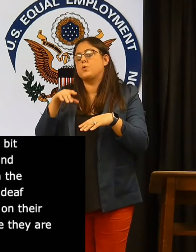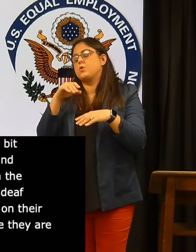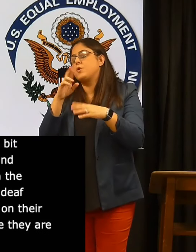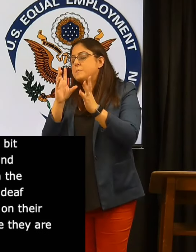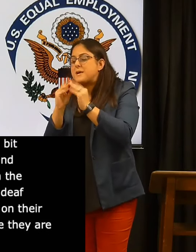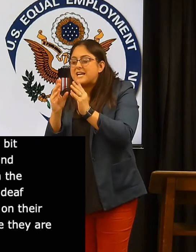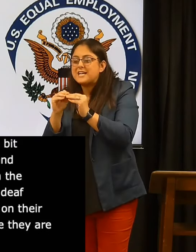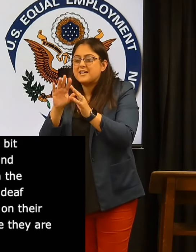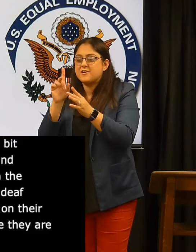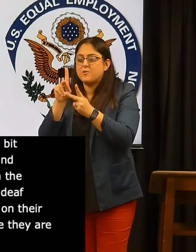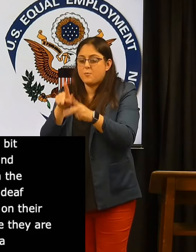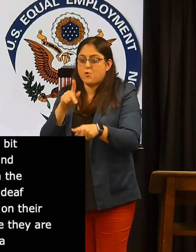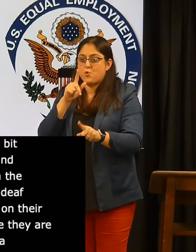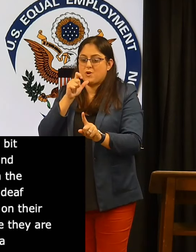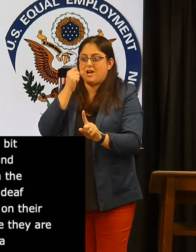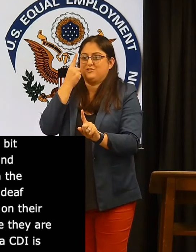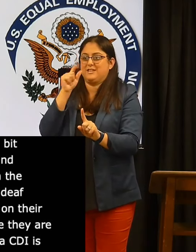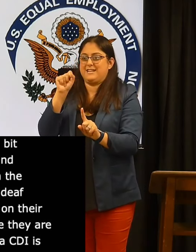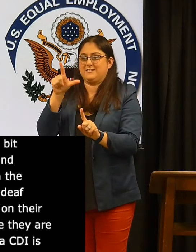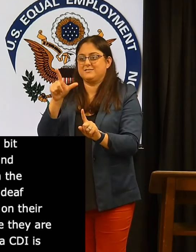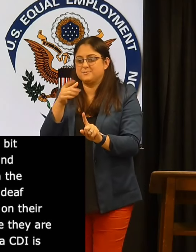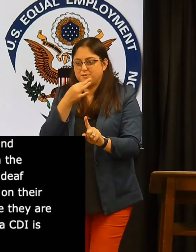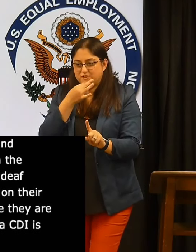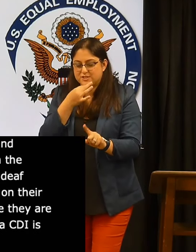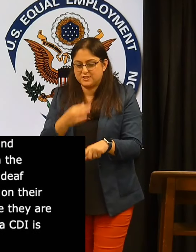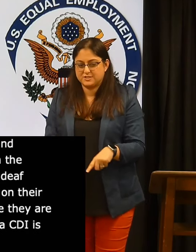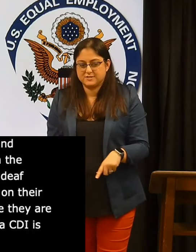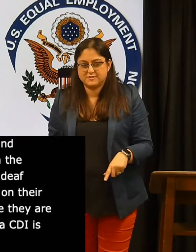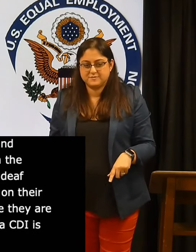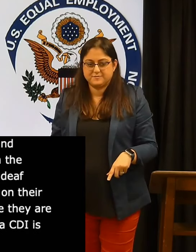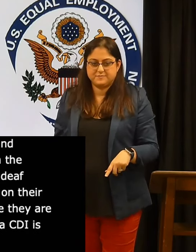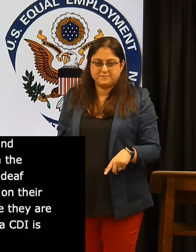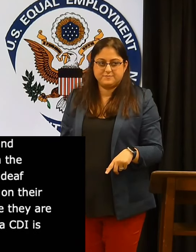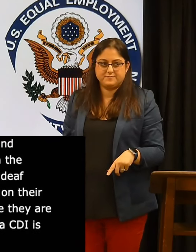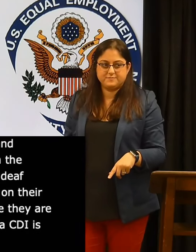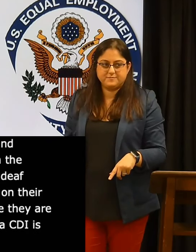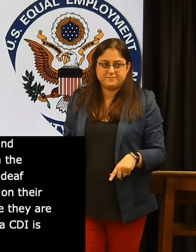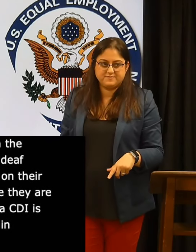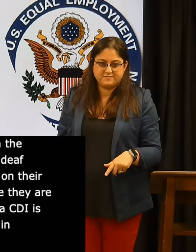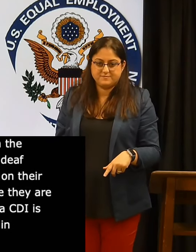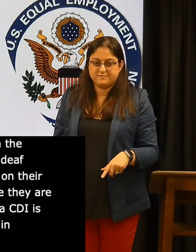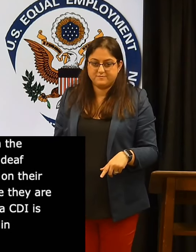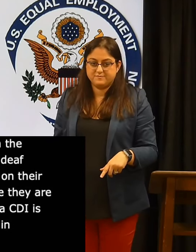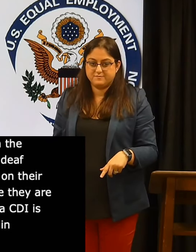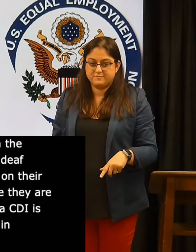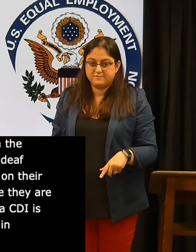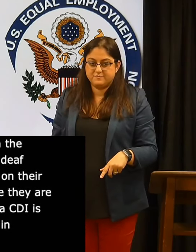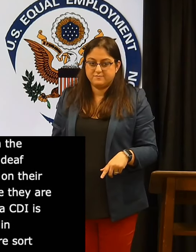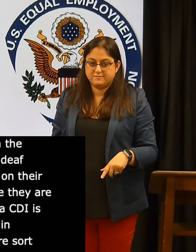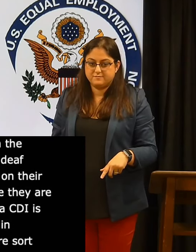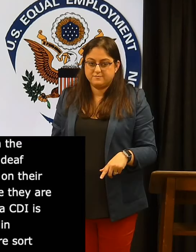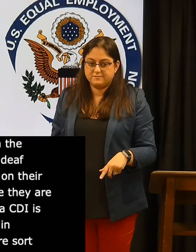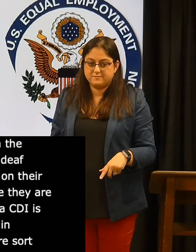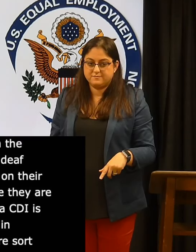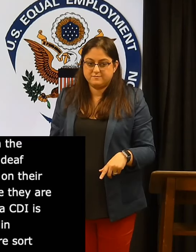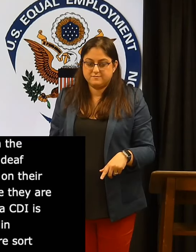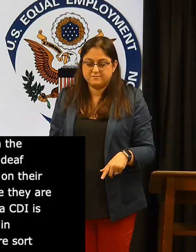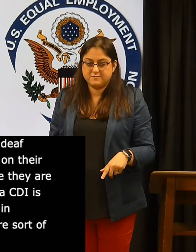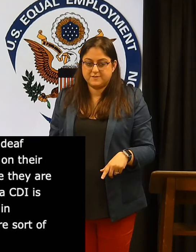use them in meetings, in court, and they're sort of ASL experts and are able to alter